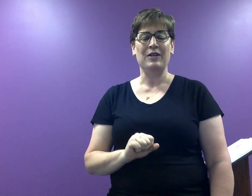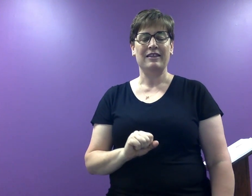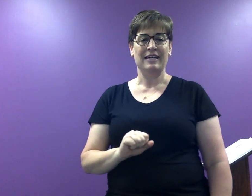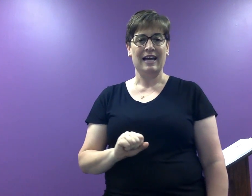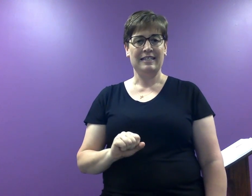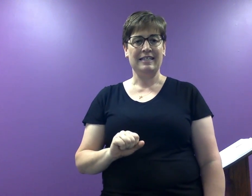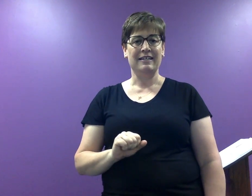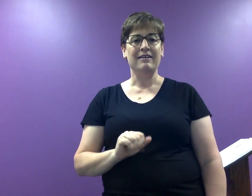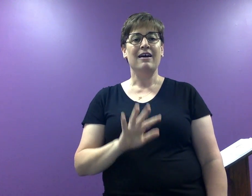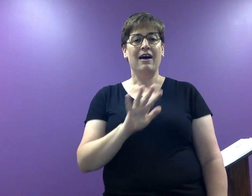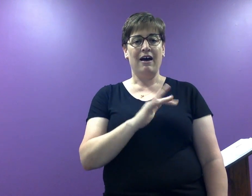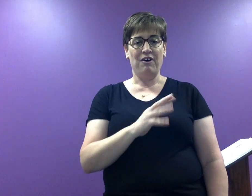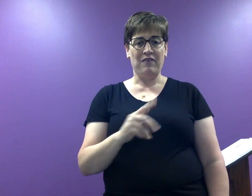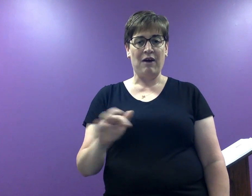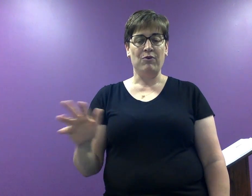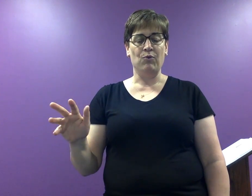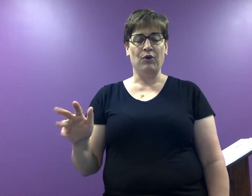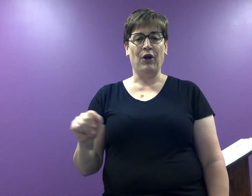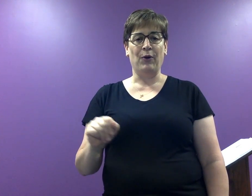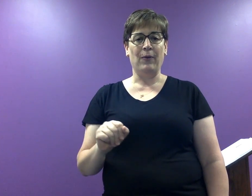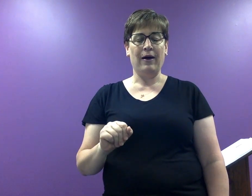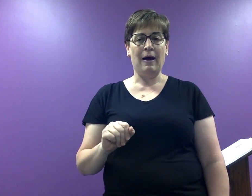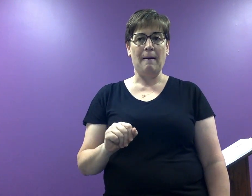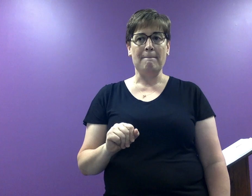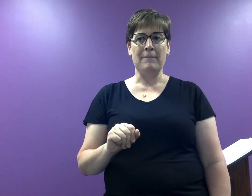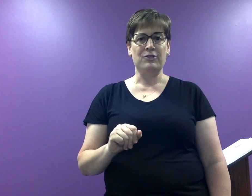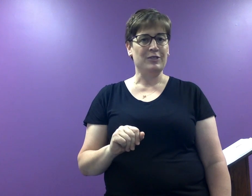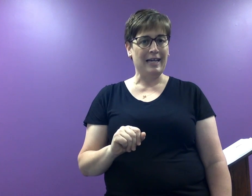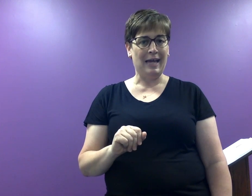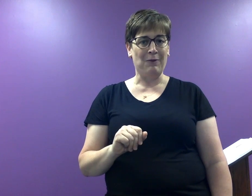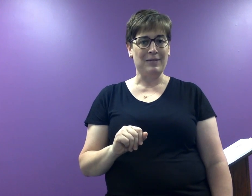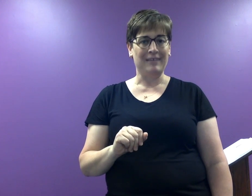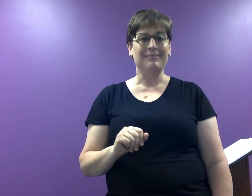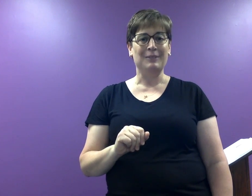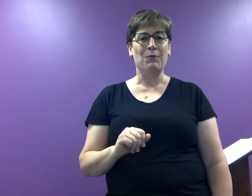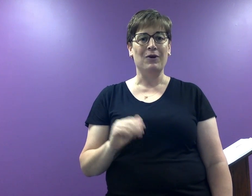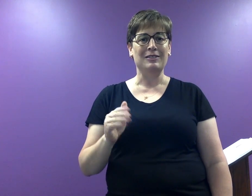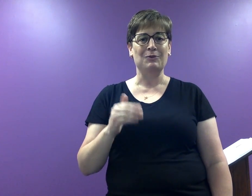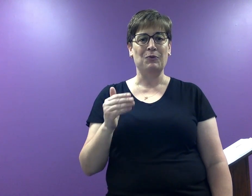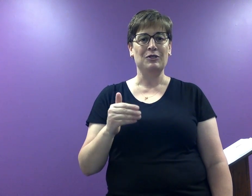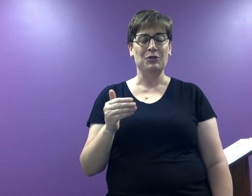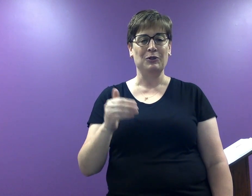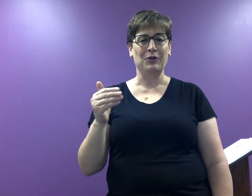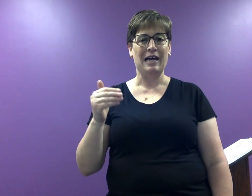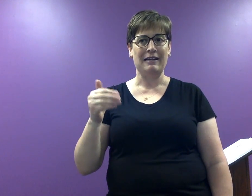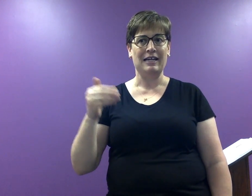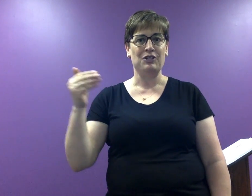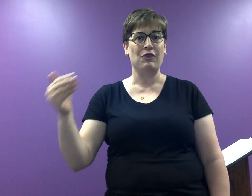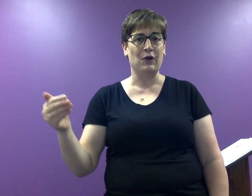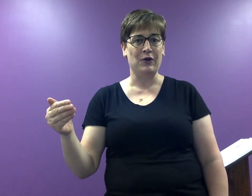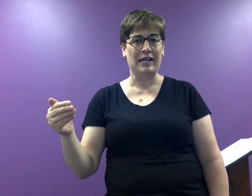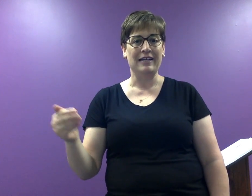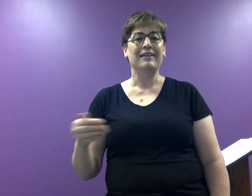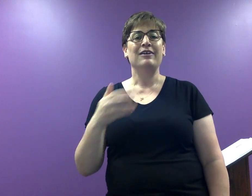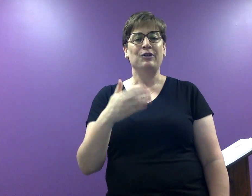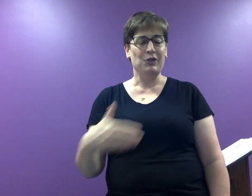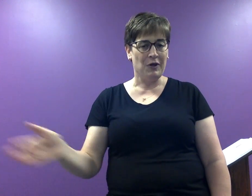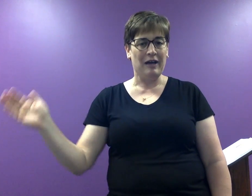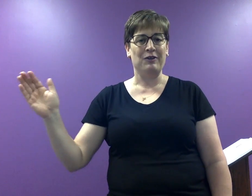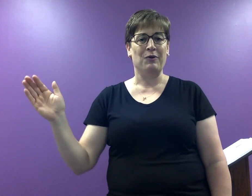the idea of how it will go. It's just like counting. You know, once you learn how to get to 30, you know how to do all